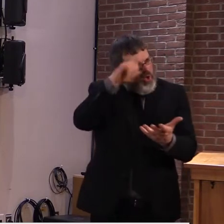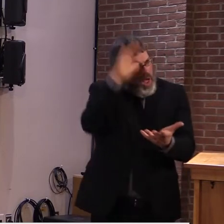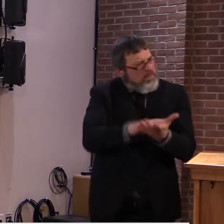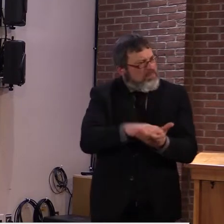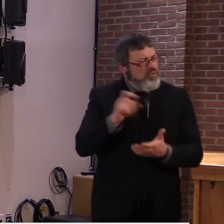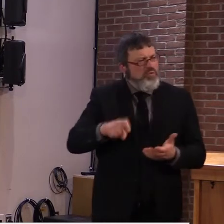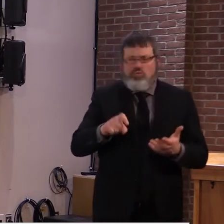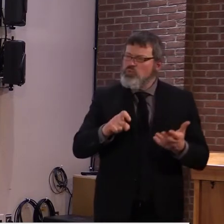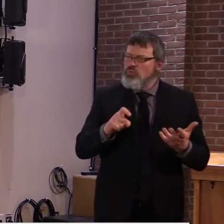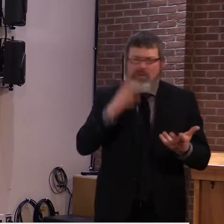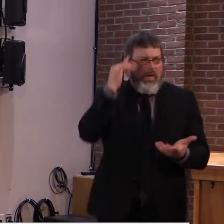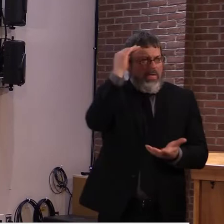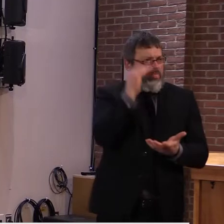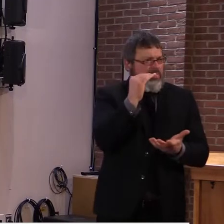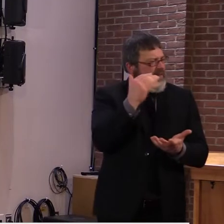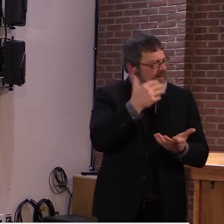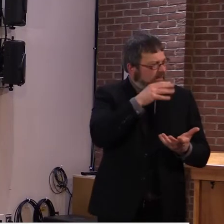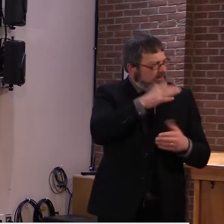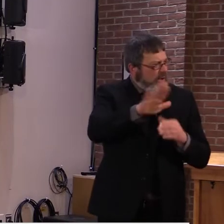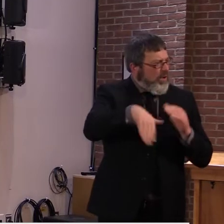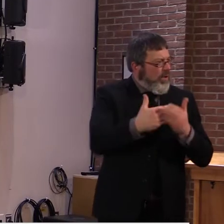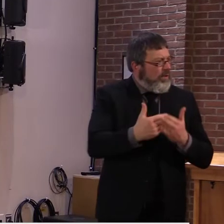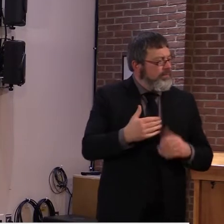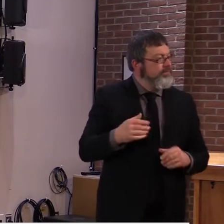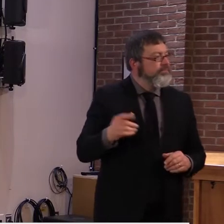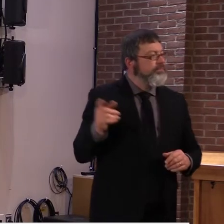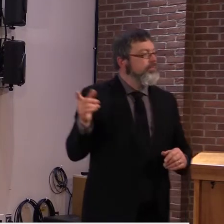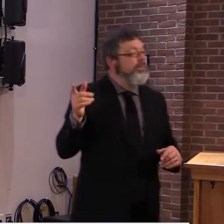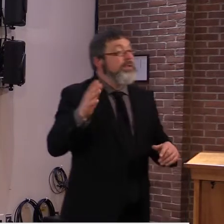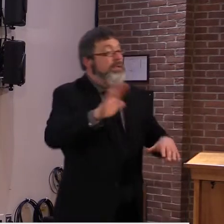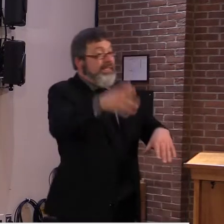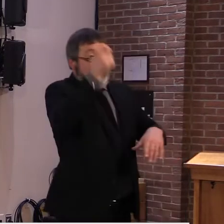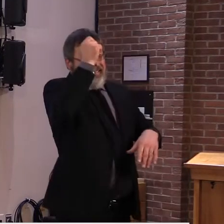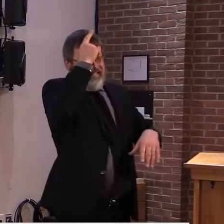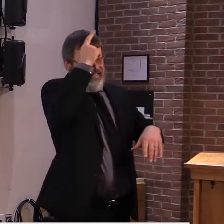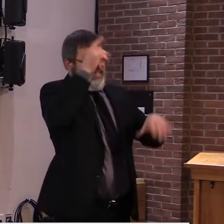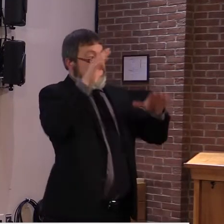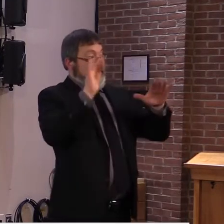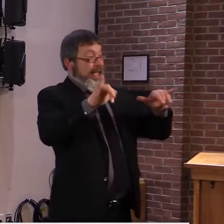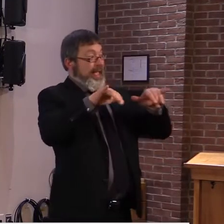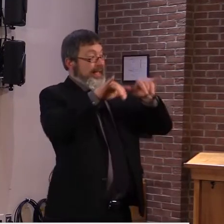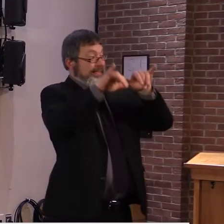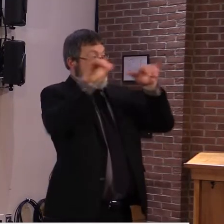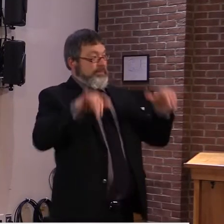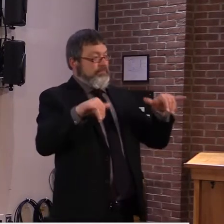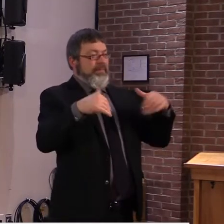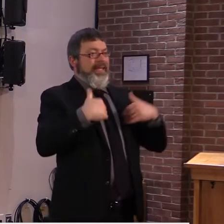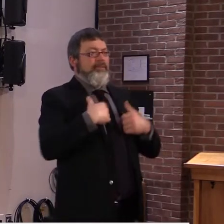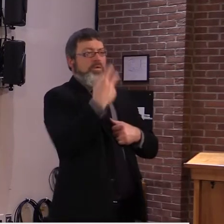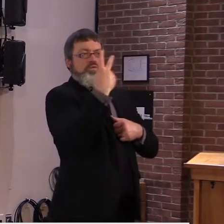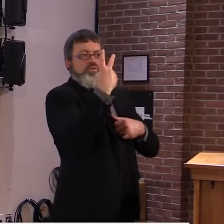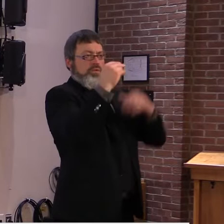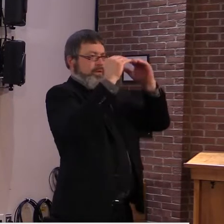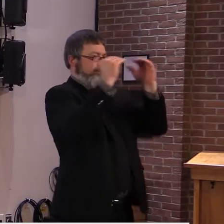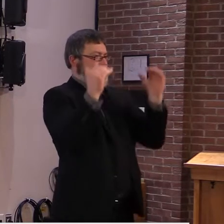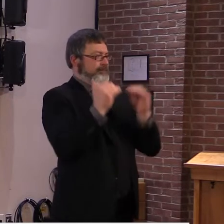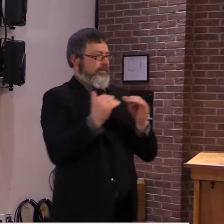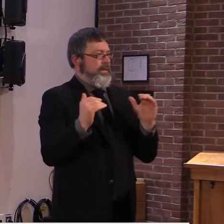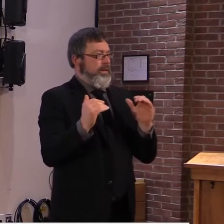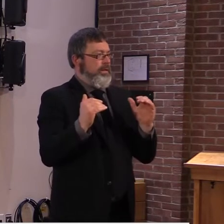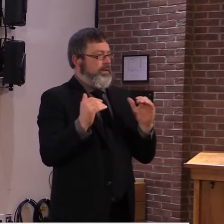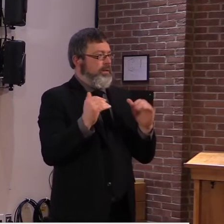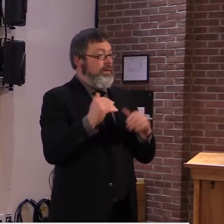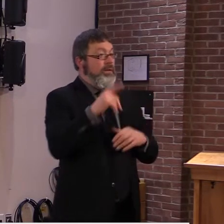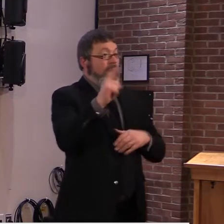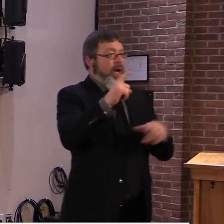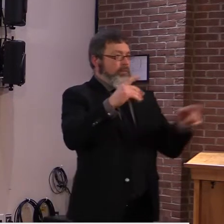So the process of administering it is on two levels. One is at the healthcare, for the healthcare workers, which